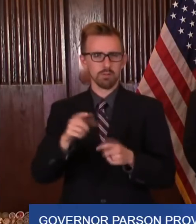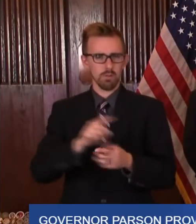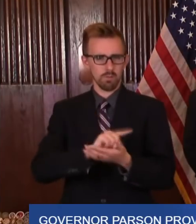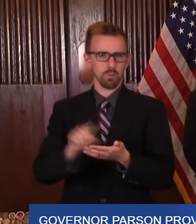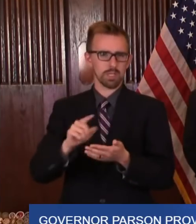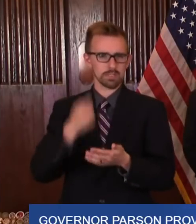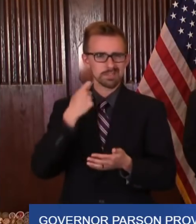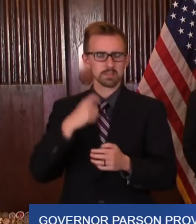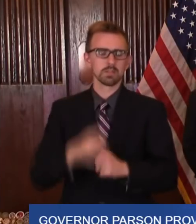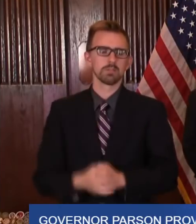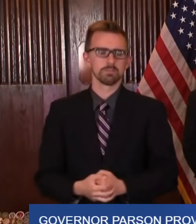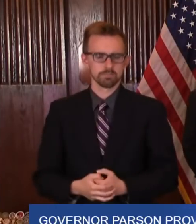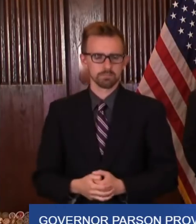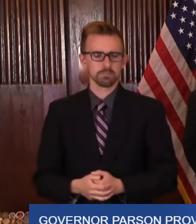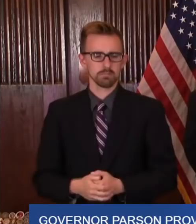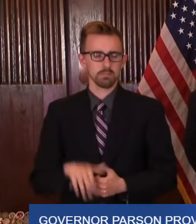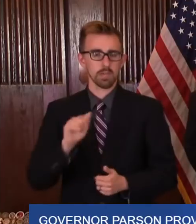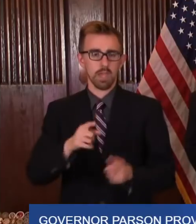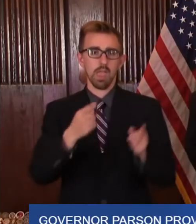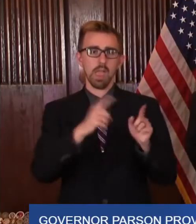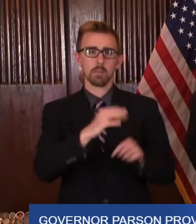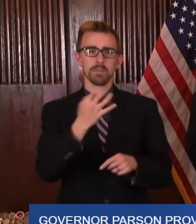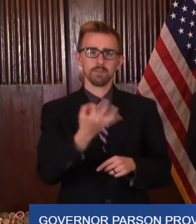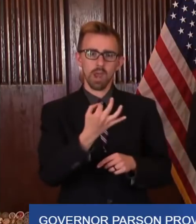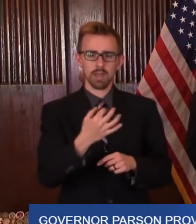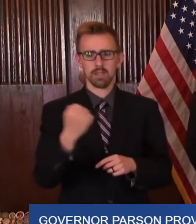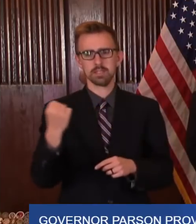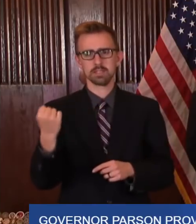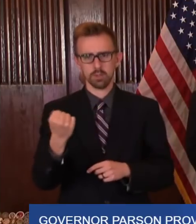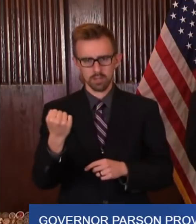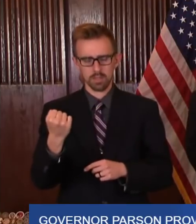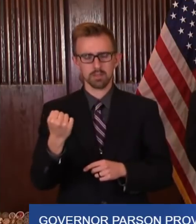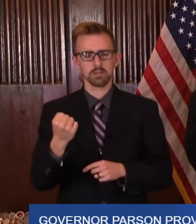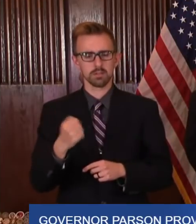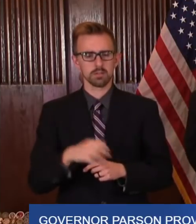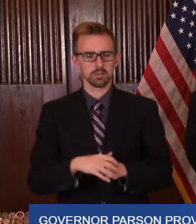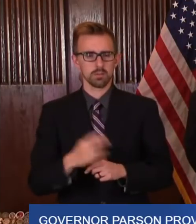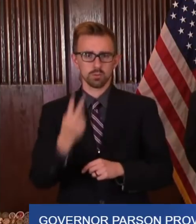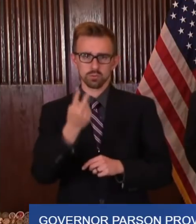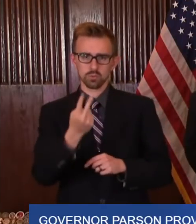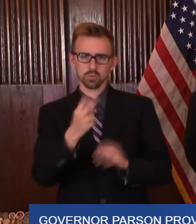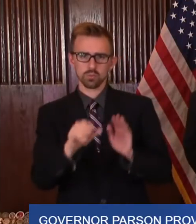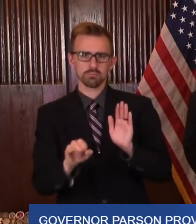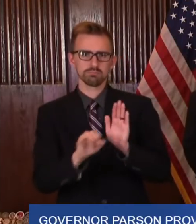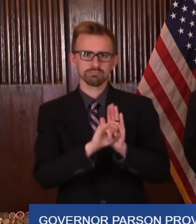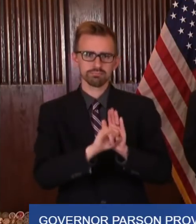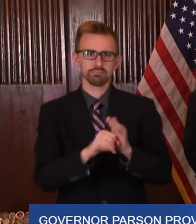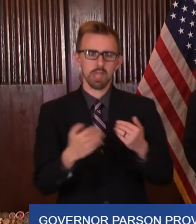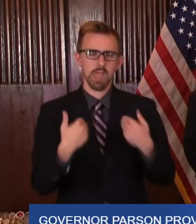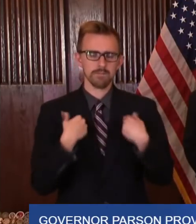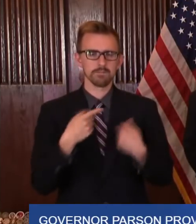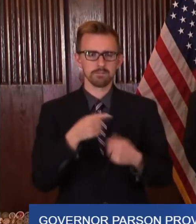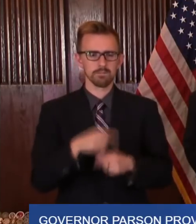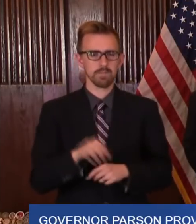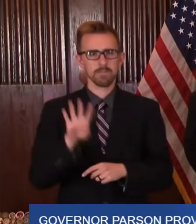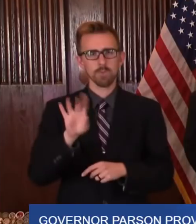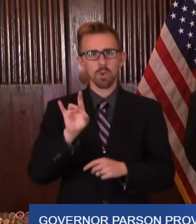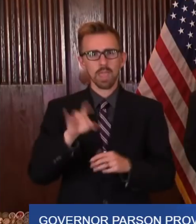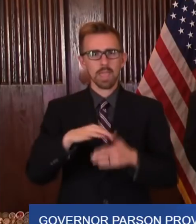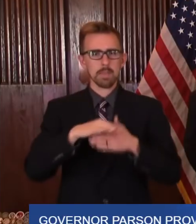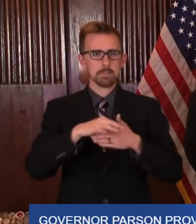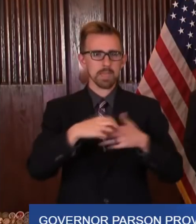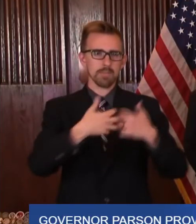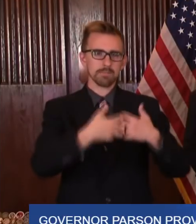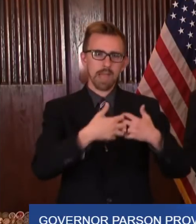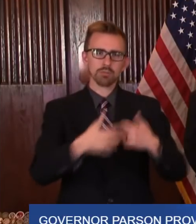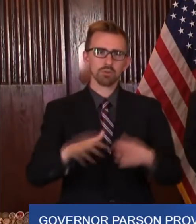there was Friday. I think we had another case on Saturday, 2 positive tests, and you know there have been 48 meatpacking plants